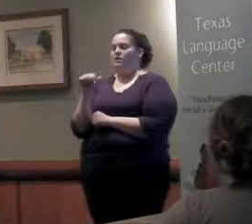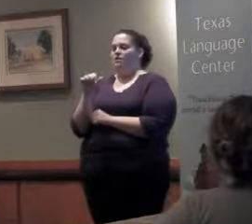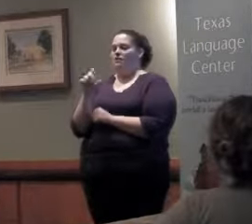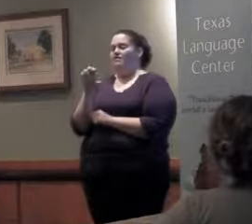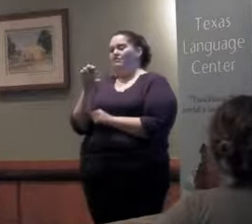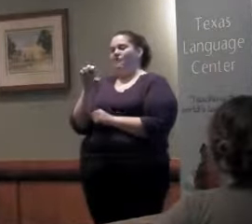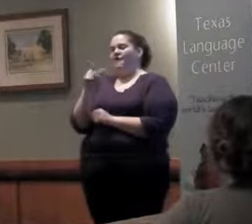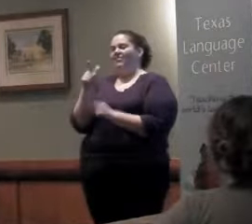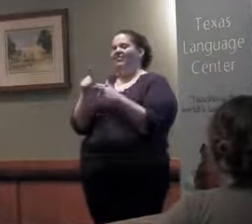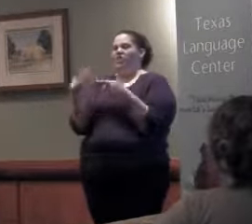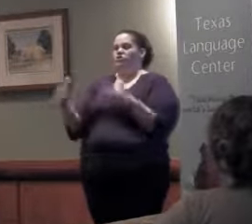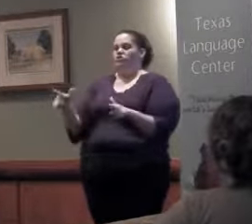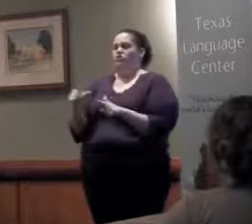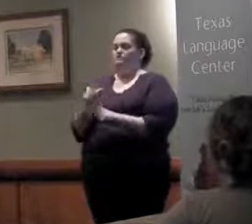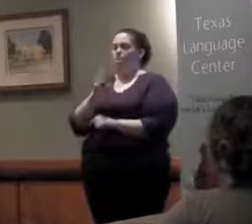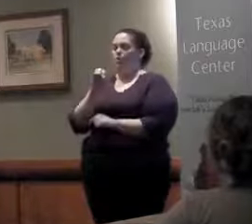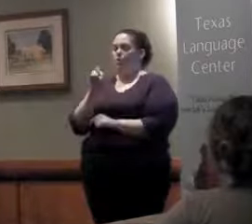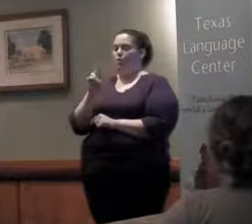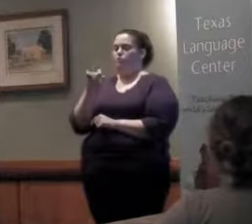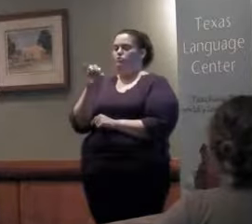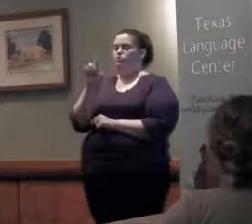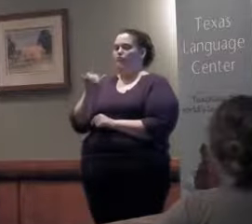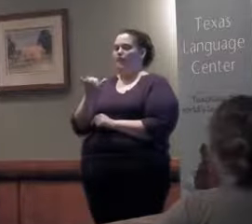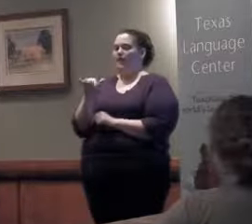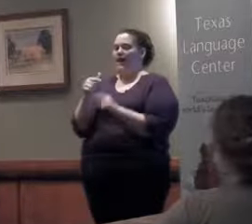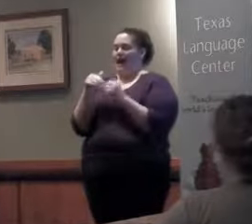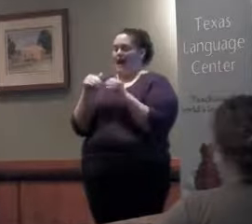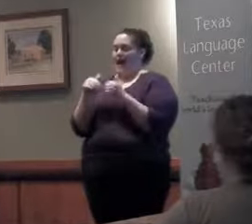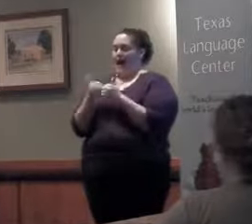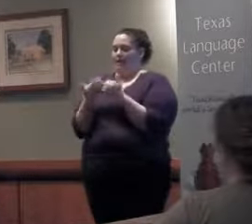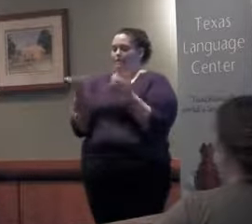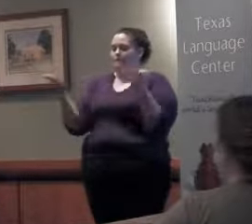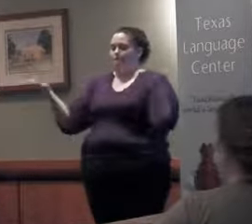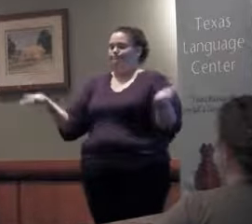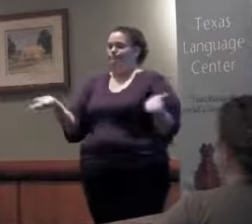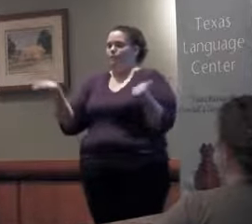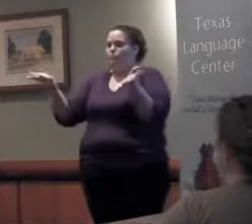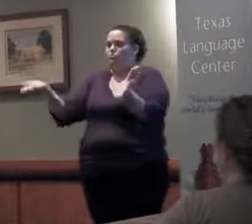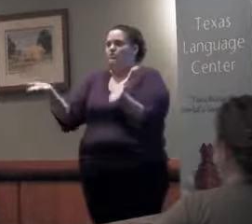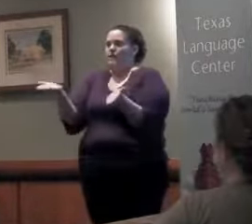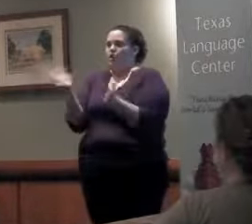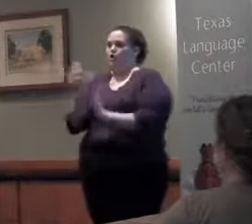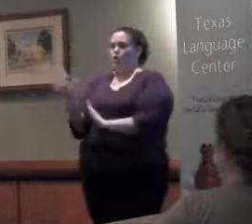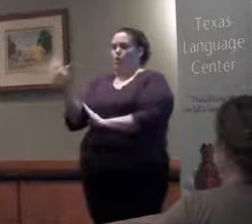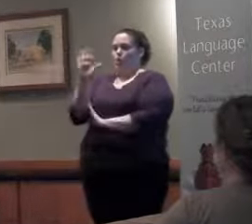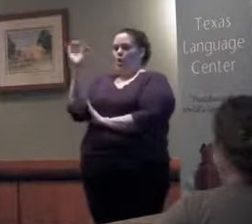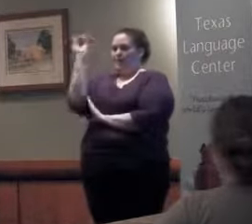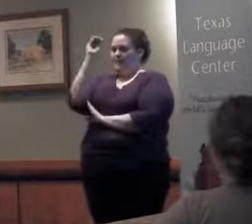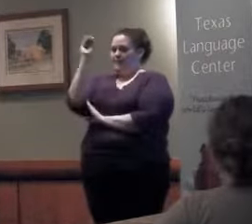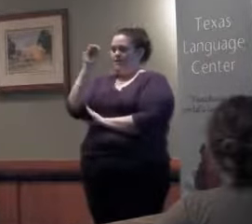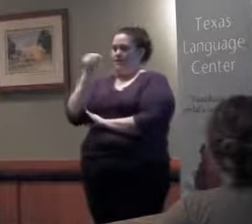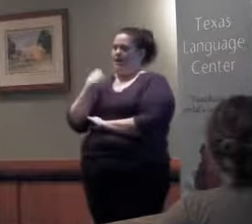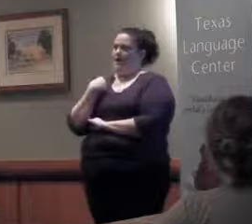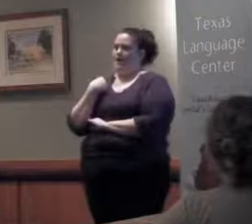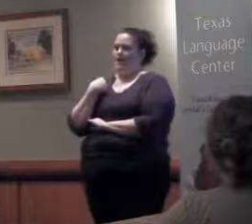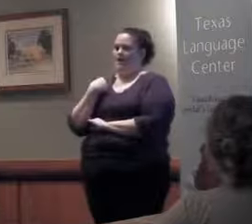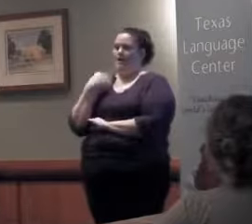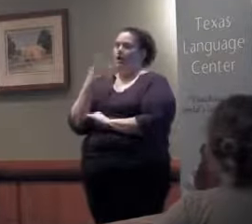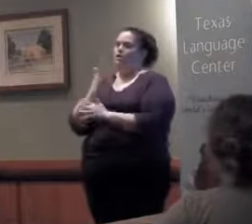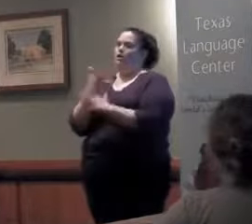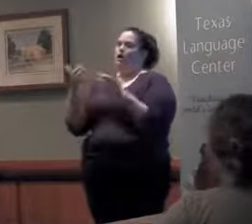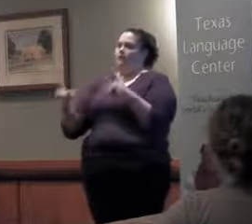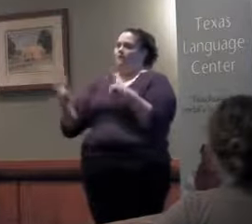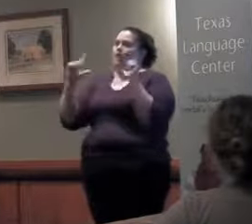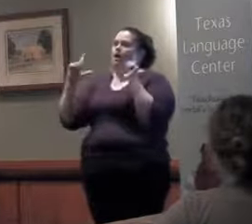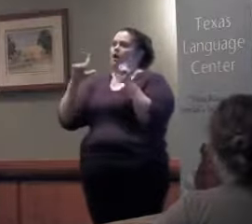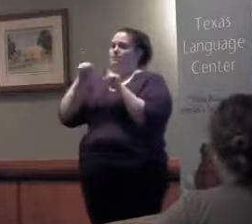oratory, how you kind of deliver some sort of presentation or deliver your opinion on a matter, there's a lot of that in vlogs on